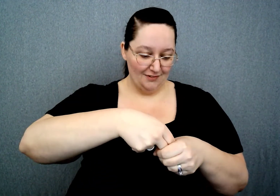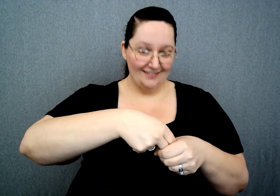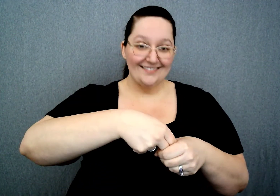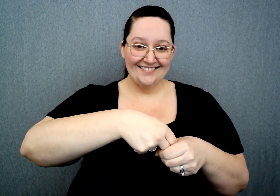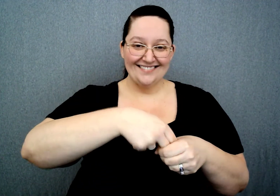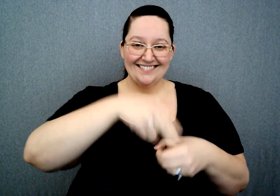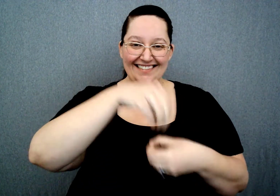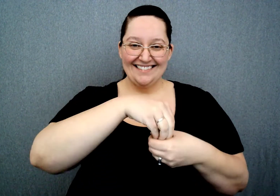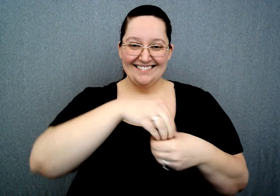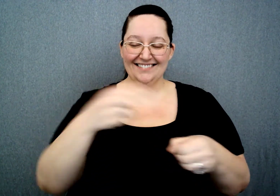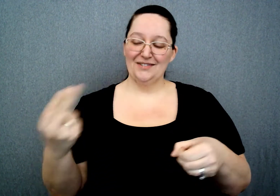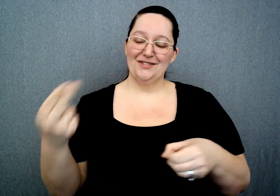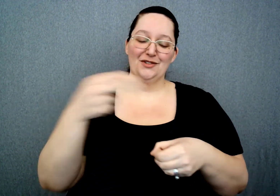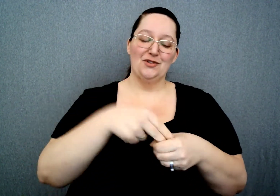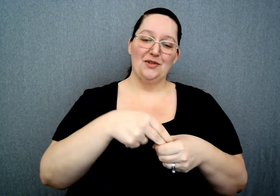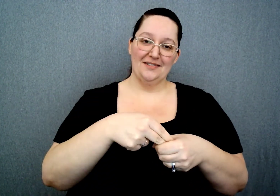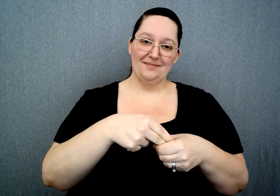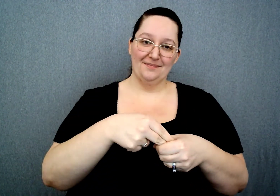we go. Join.